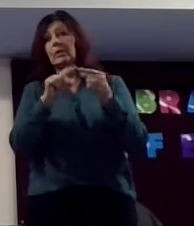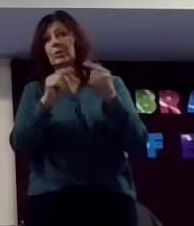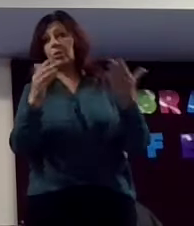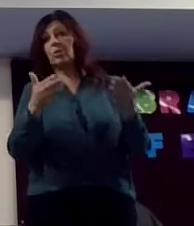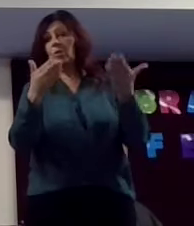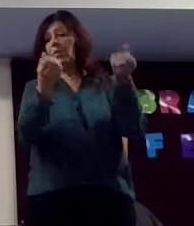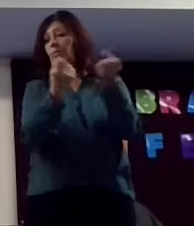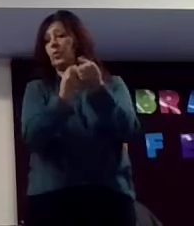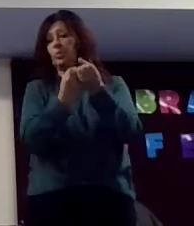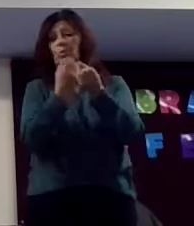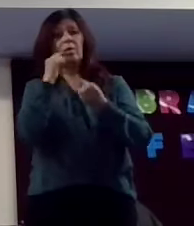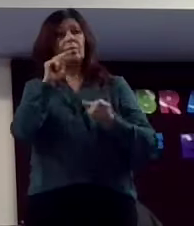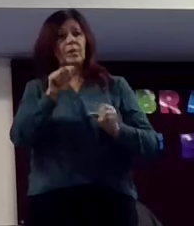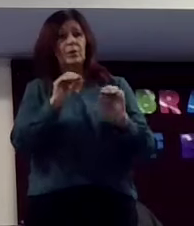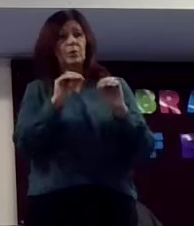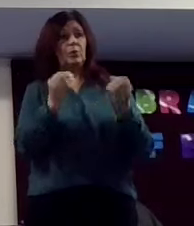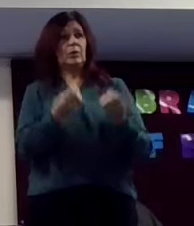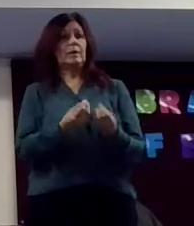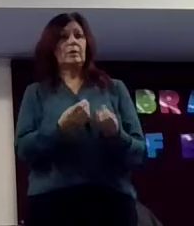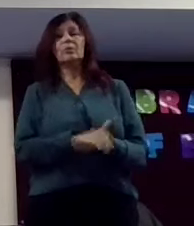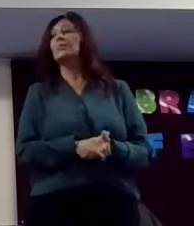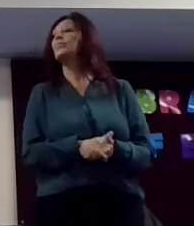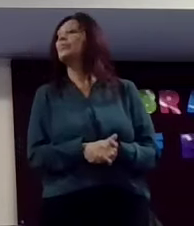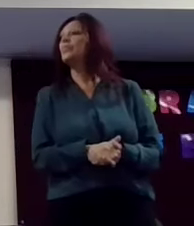offer support for this organization.